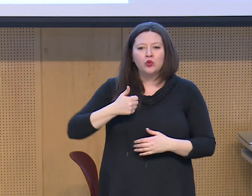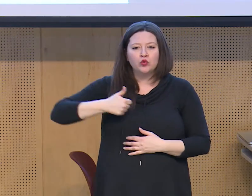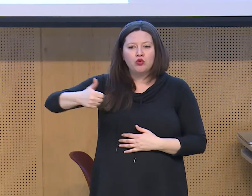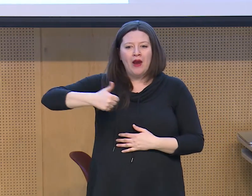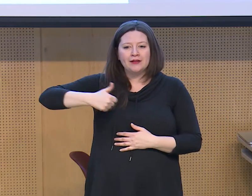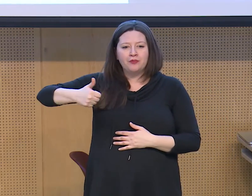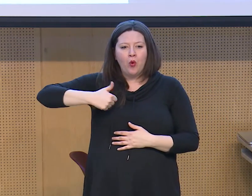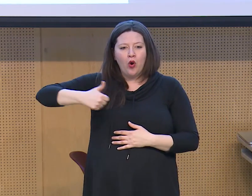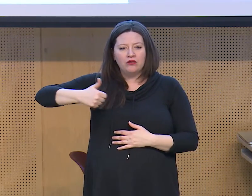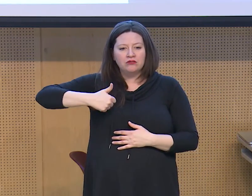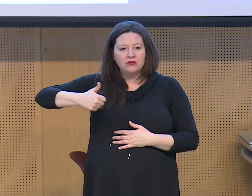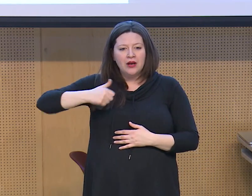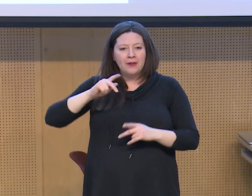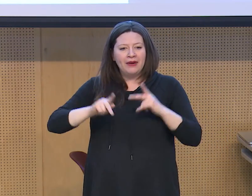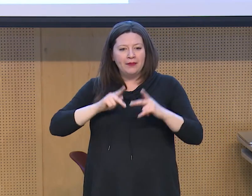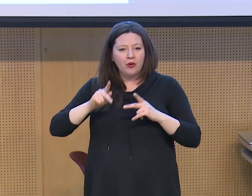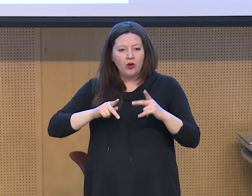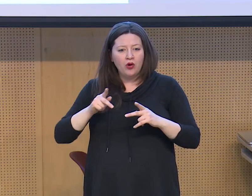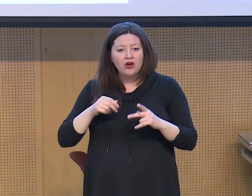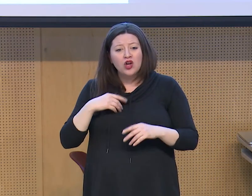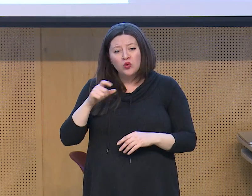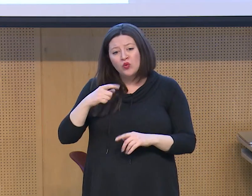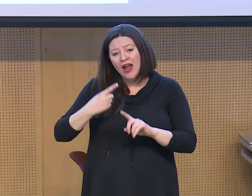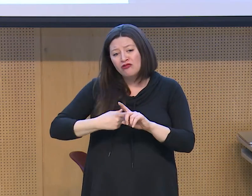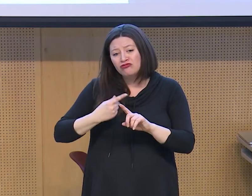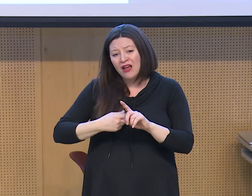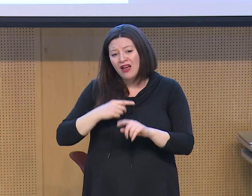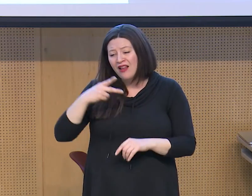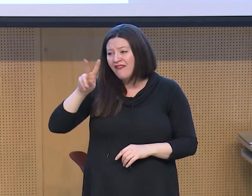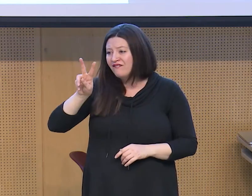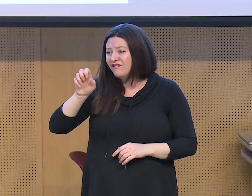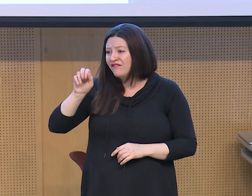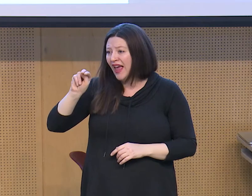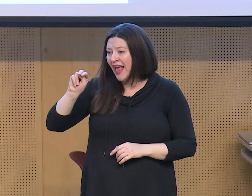you need to transport people. You can rent a van